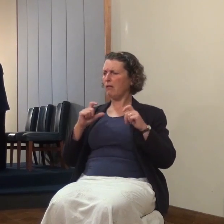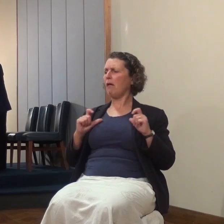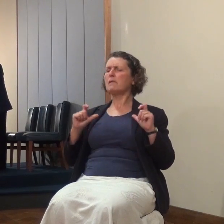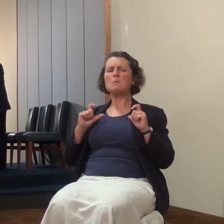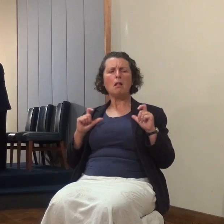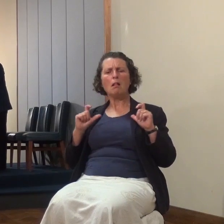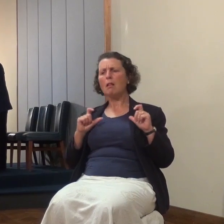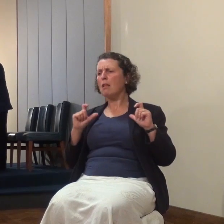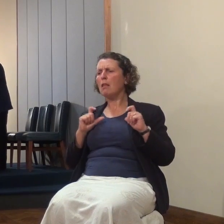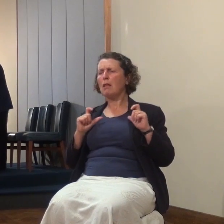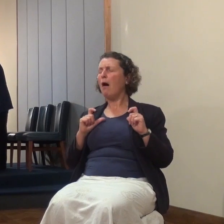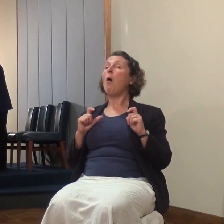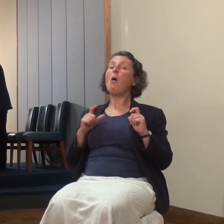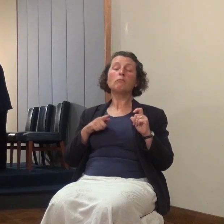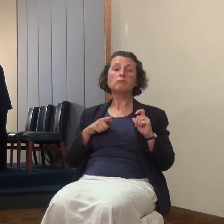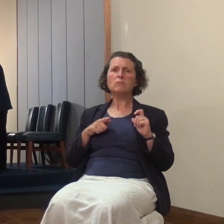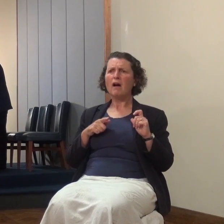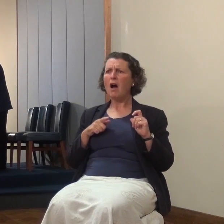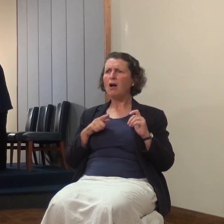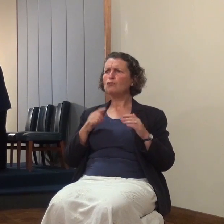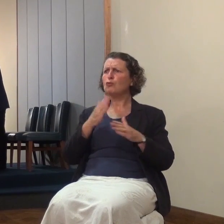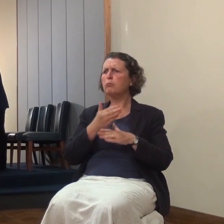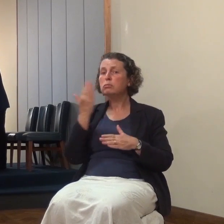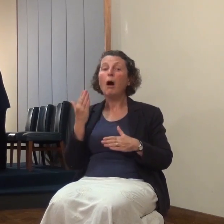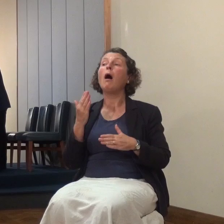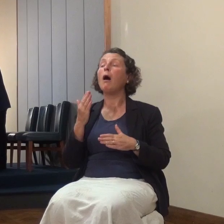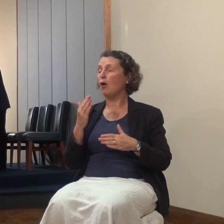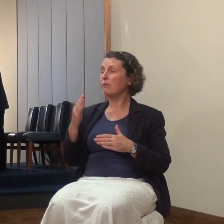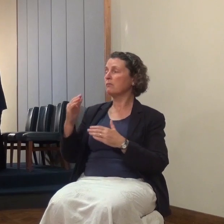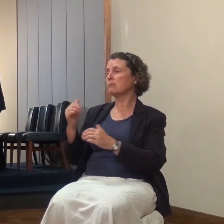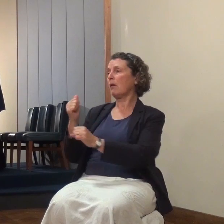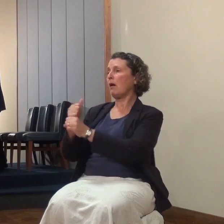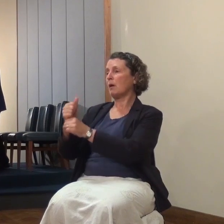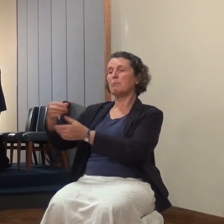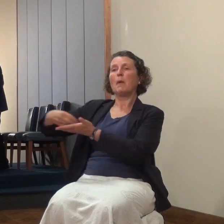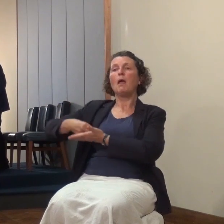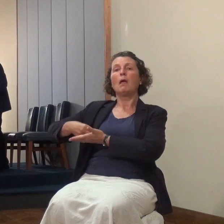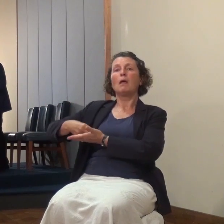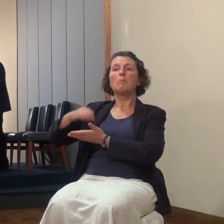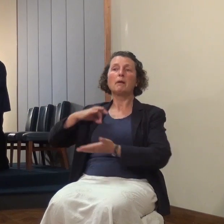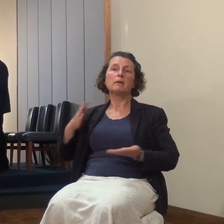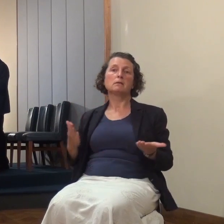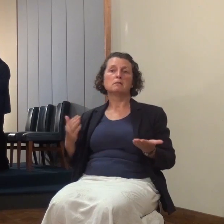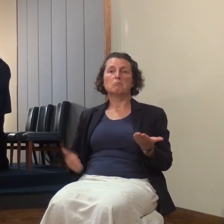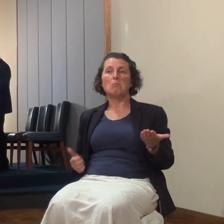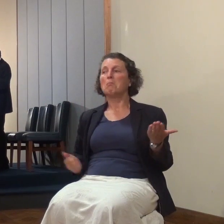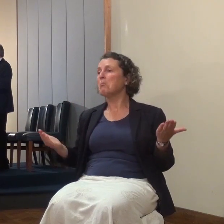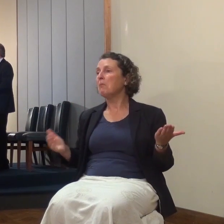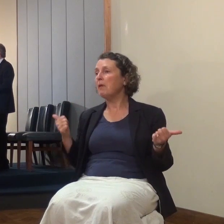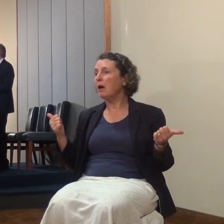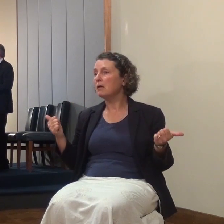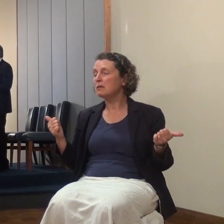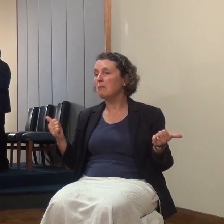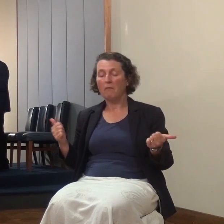offers to be our protector and our guide. People expect them to deliver. As Christians, we know better. We